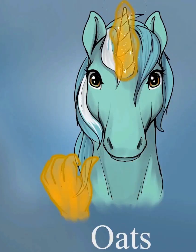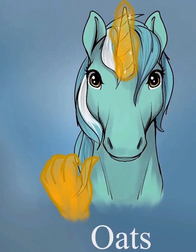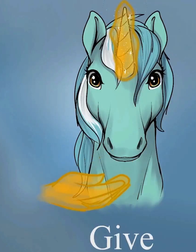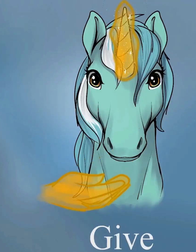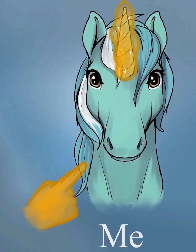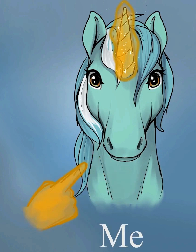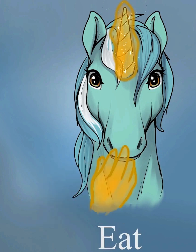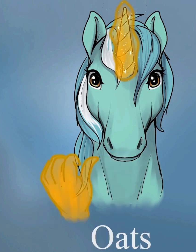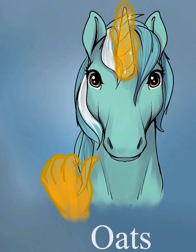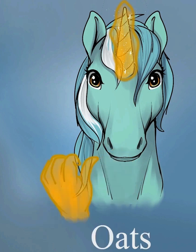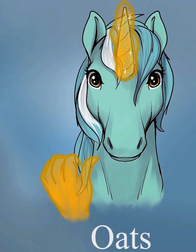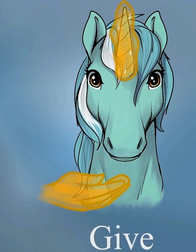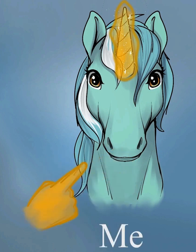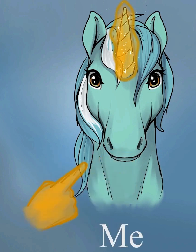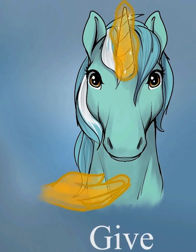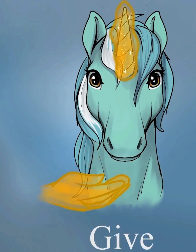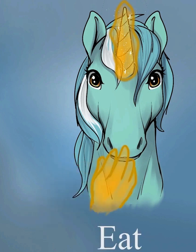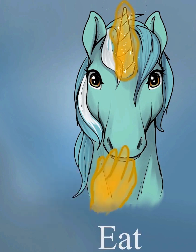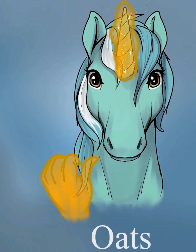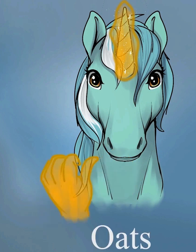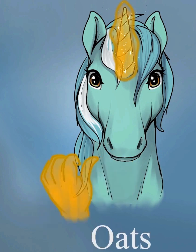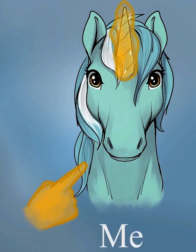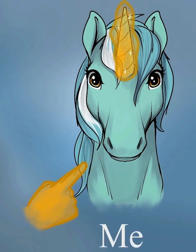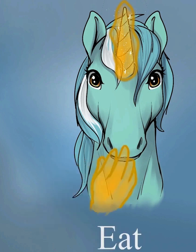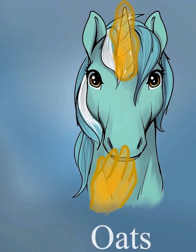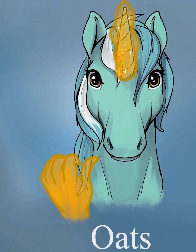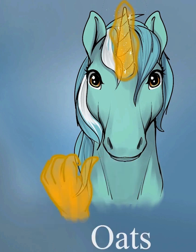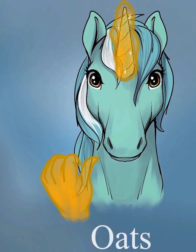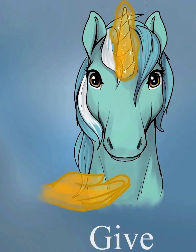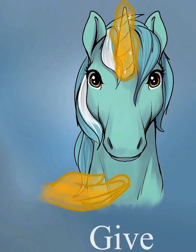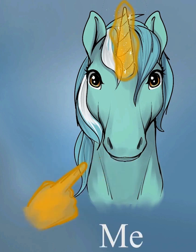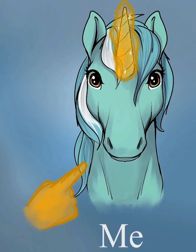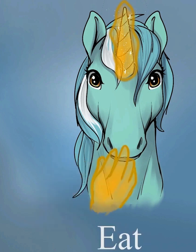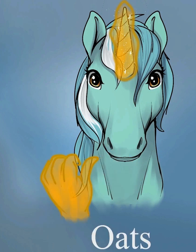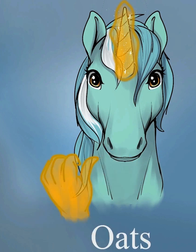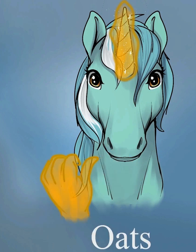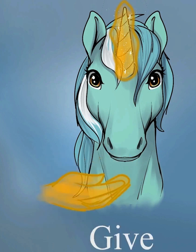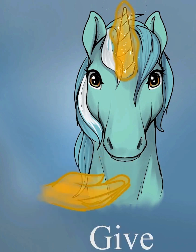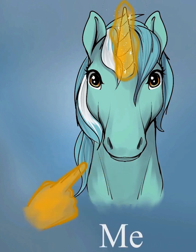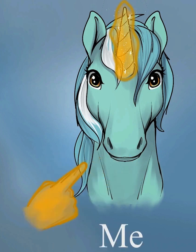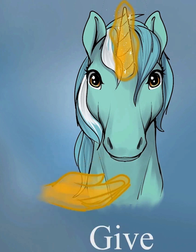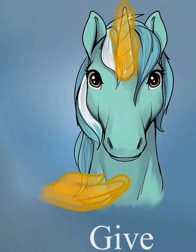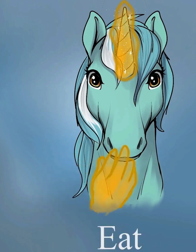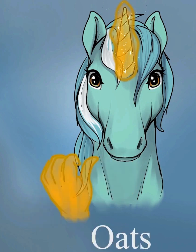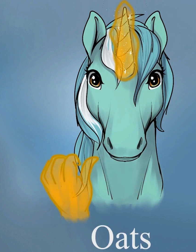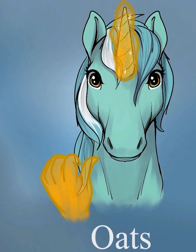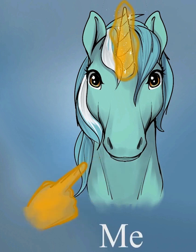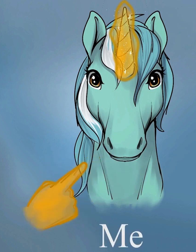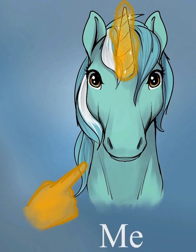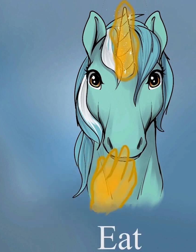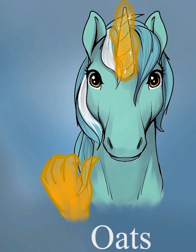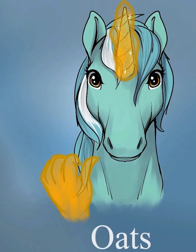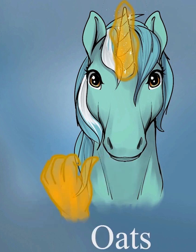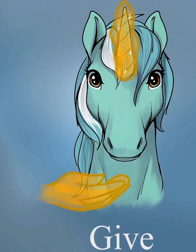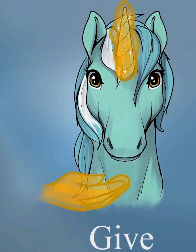oats, give me oats, give me, give me oats, me oats, give me oats, give me, give me oats, me oats, give